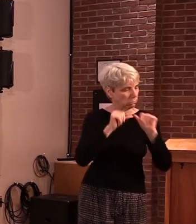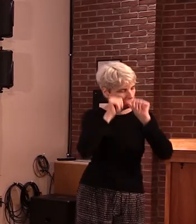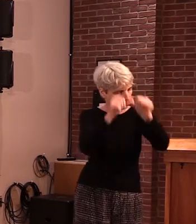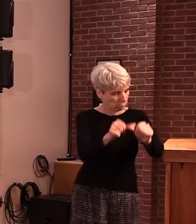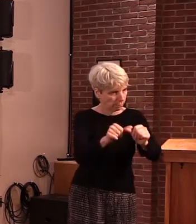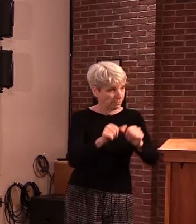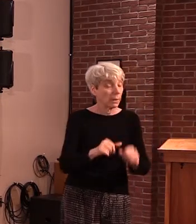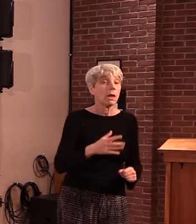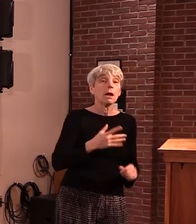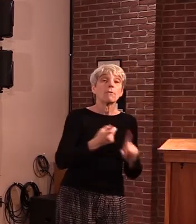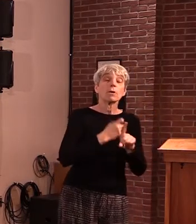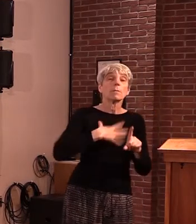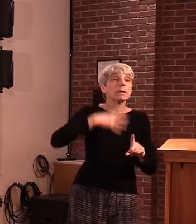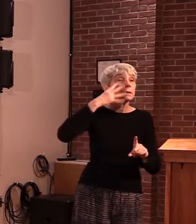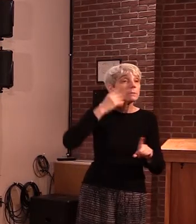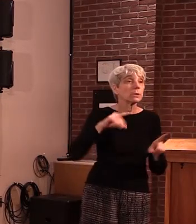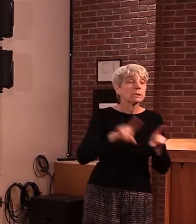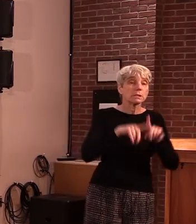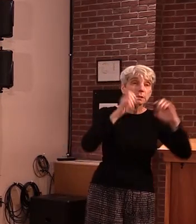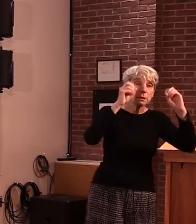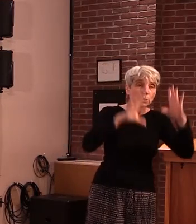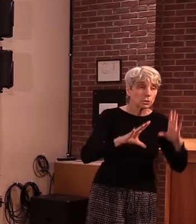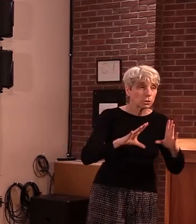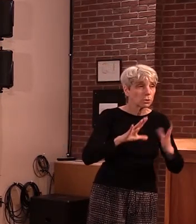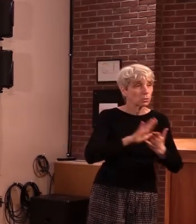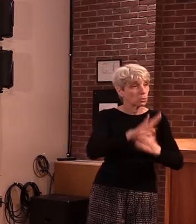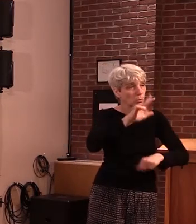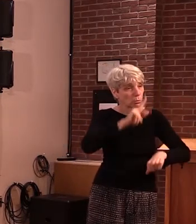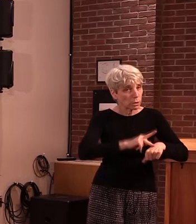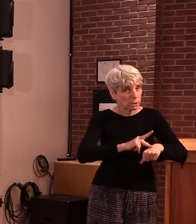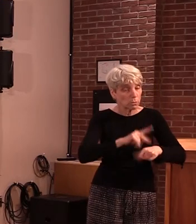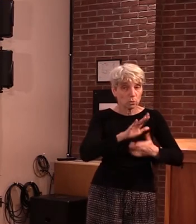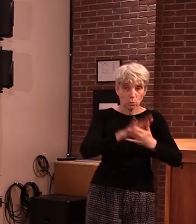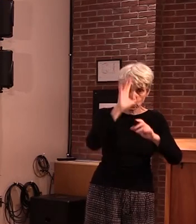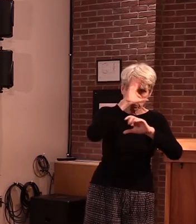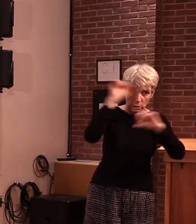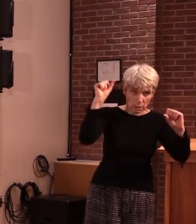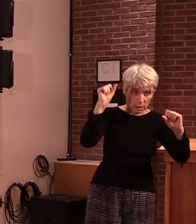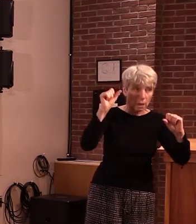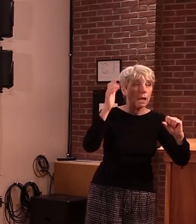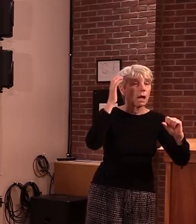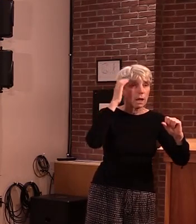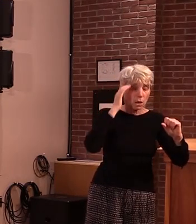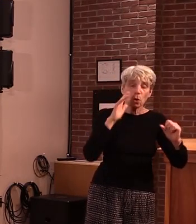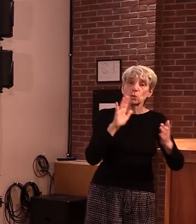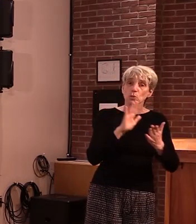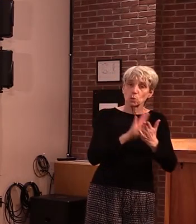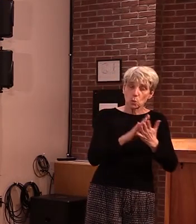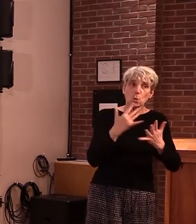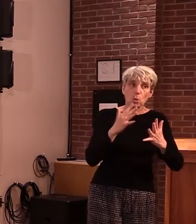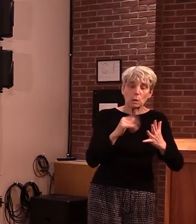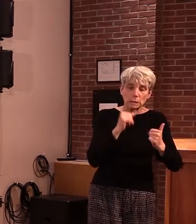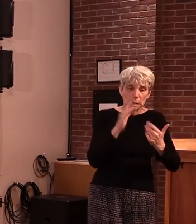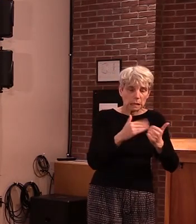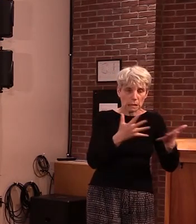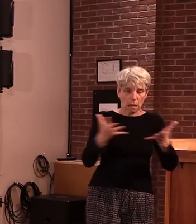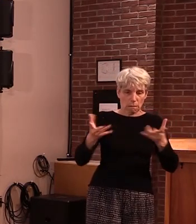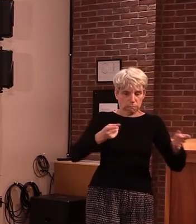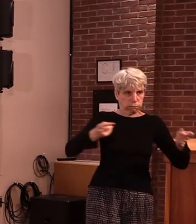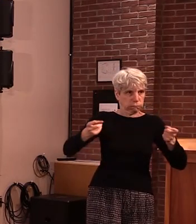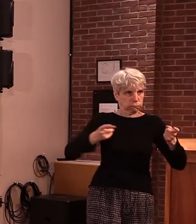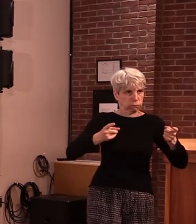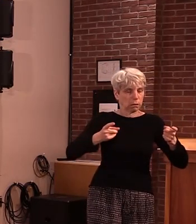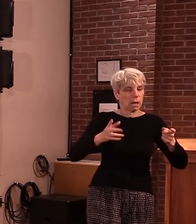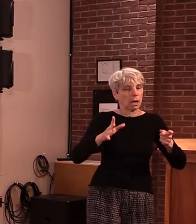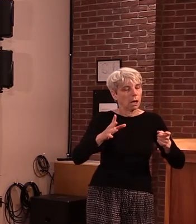teacher, a principal, and a superintendent, I know that school district operations are fragile from a logistical standpoint and highly dependent